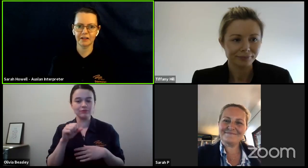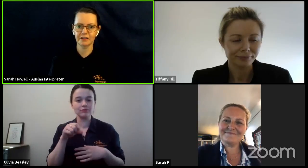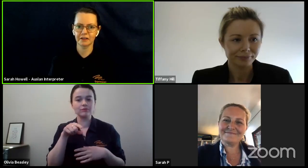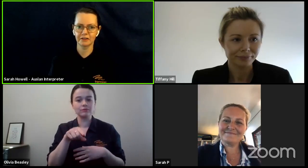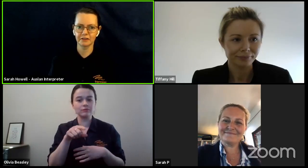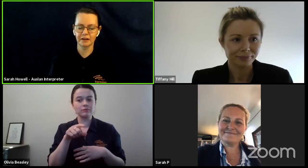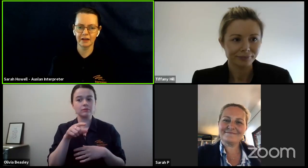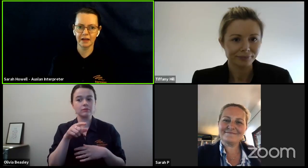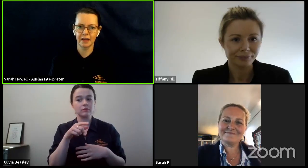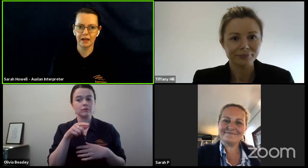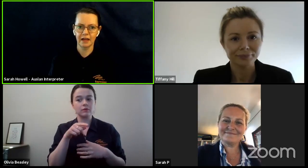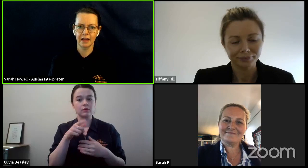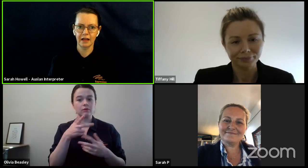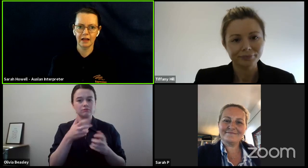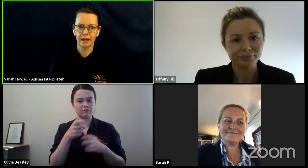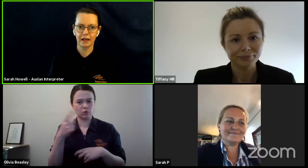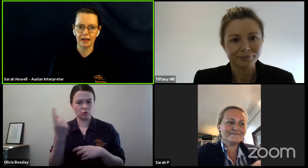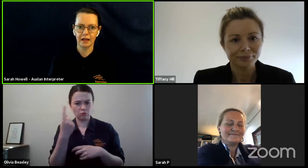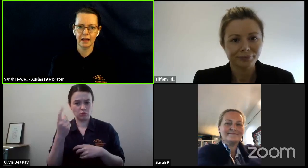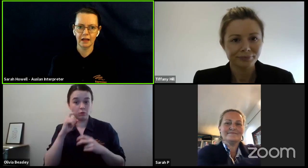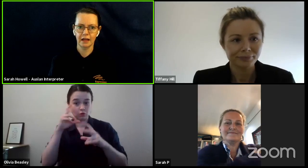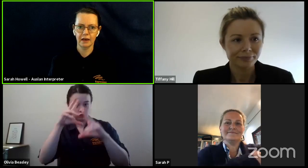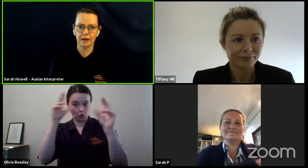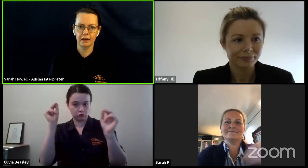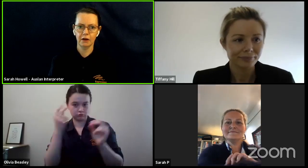All right, great, thank you.